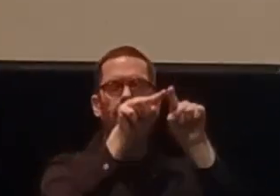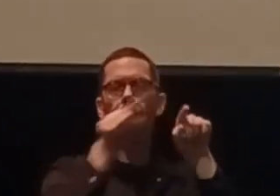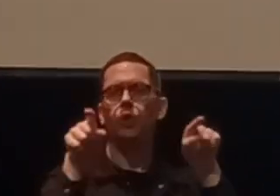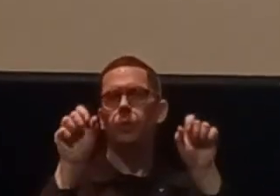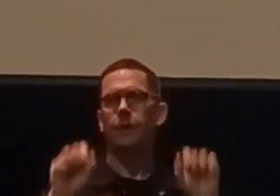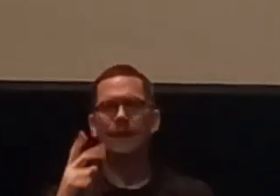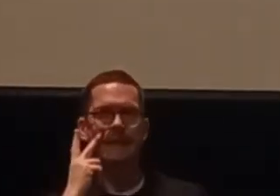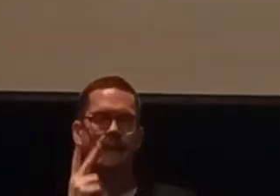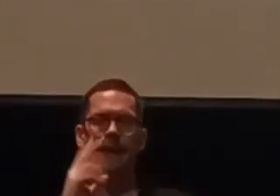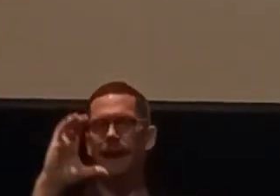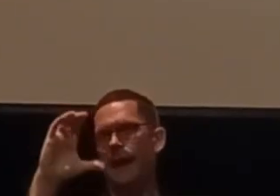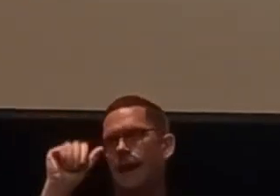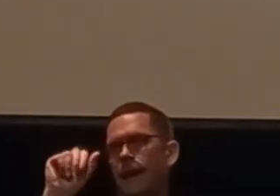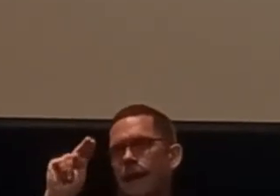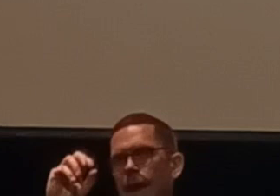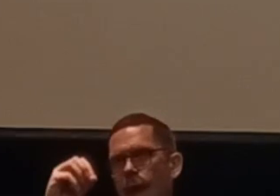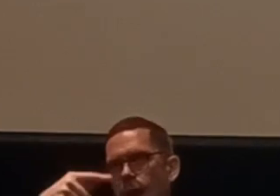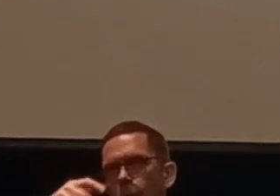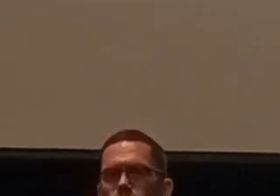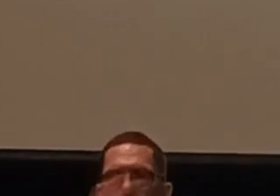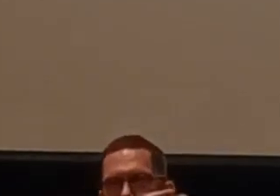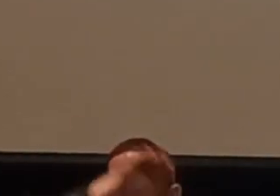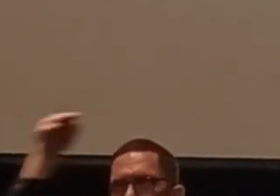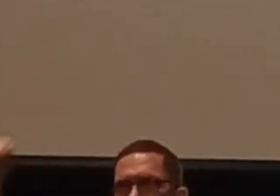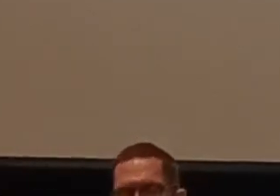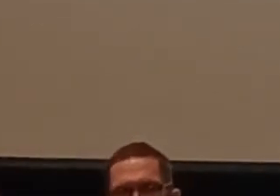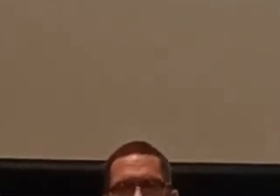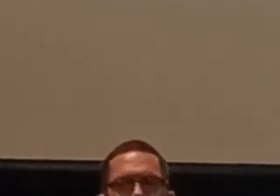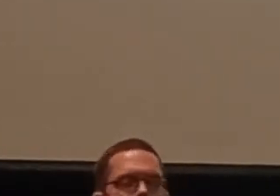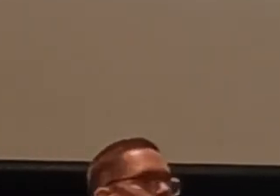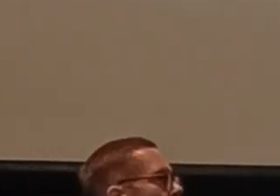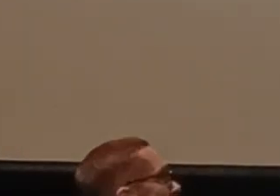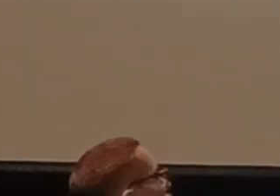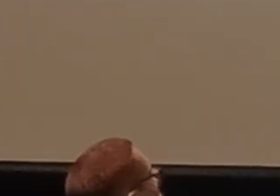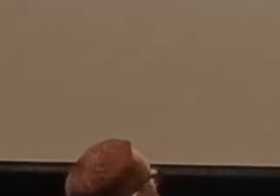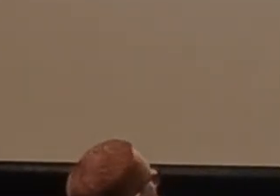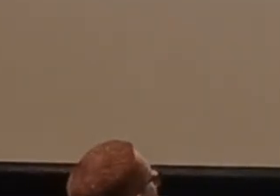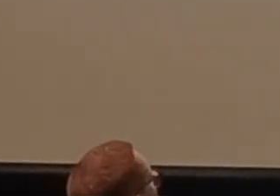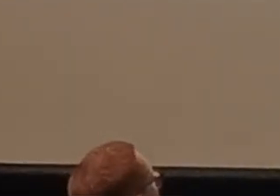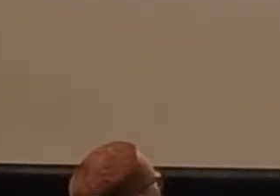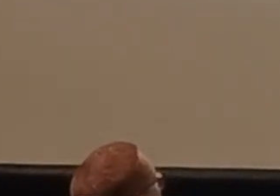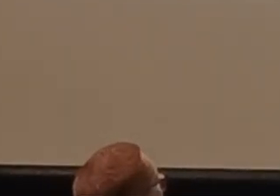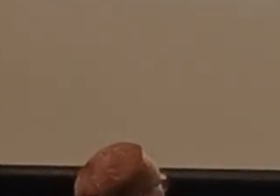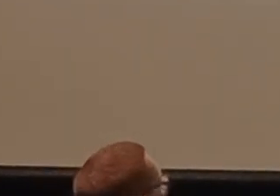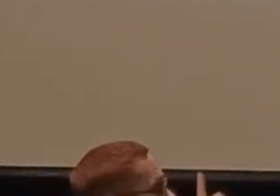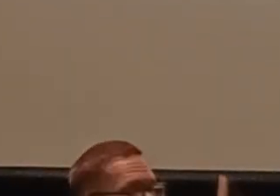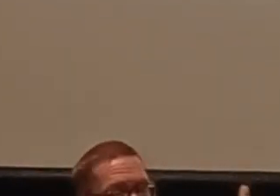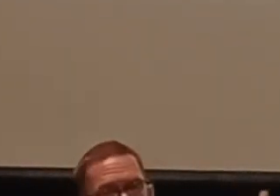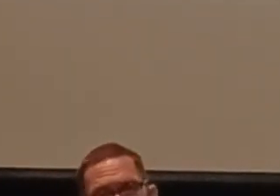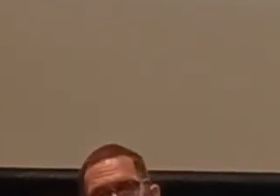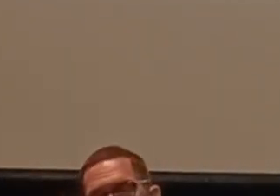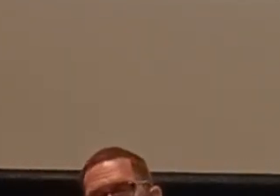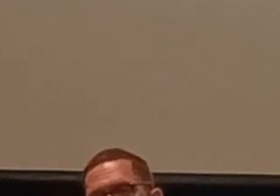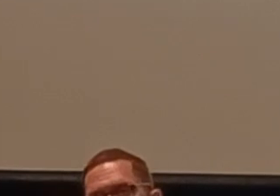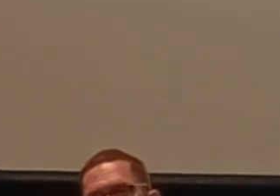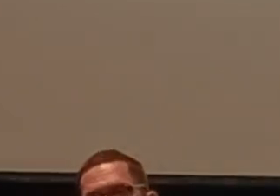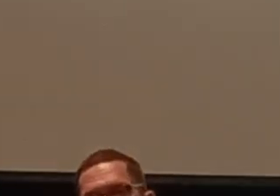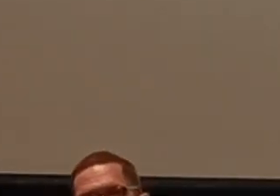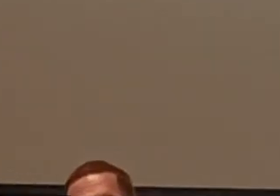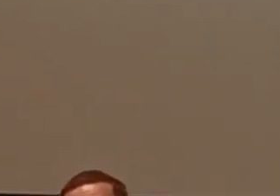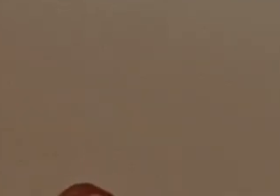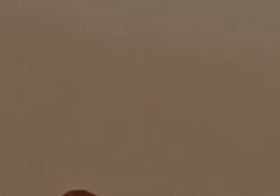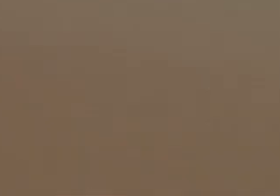canopy would be covering. And you can see the Stony Brook conduit under here. So it's an open